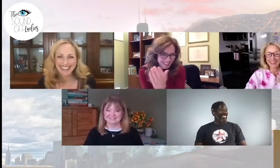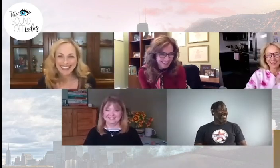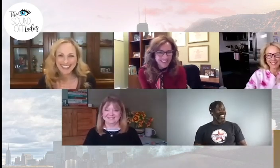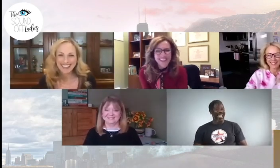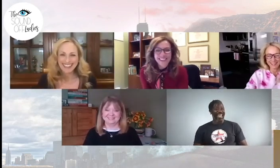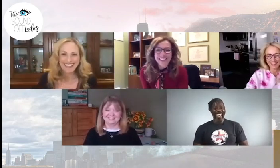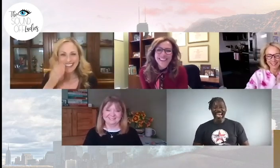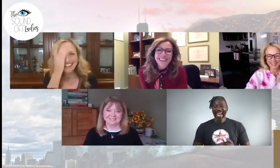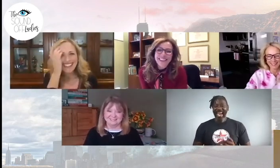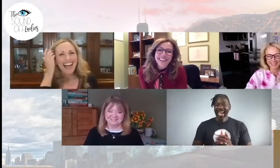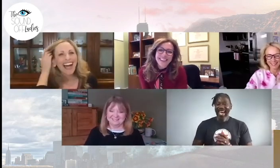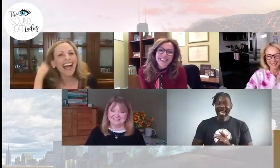Wawa, you go first.